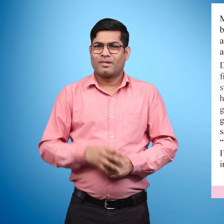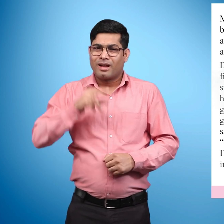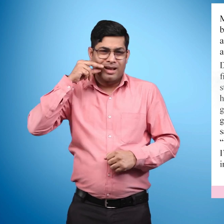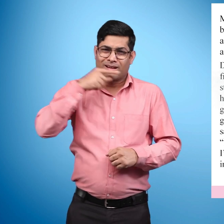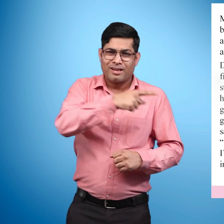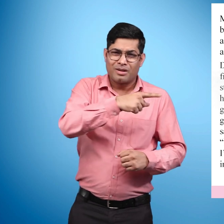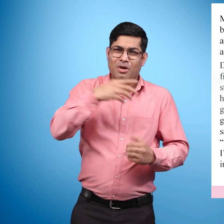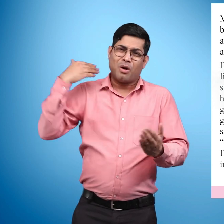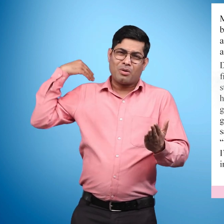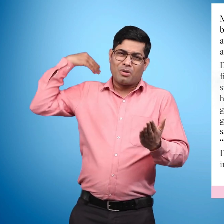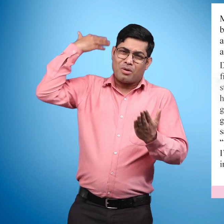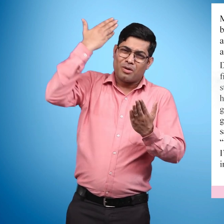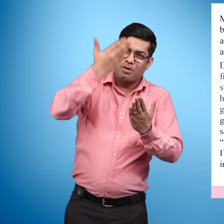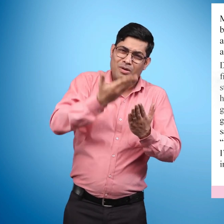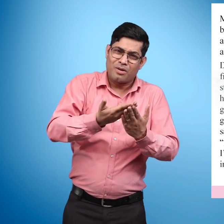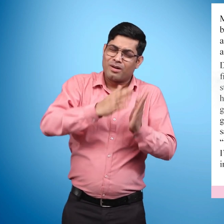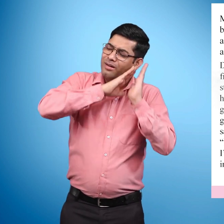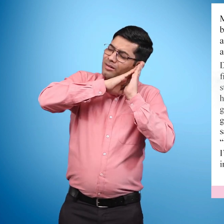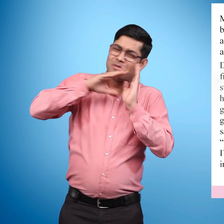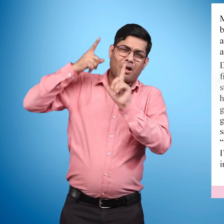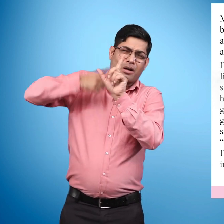said Vijay Singh in a complaining voice.